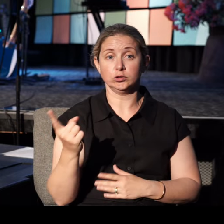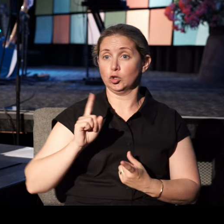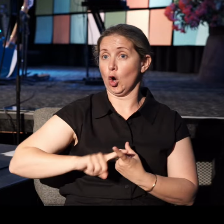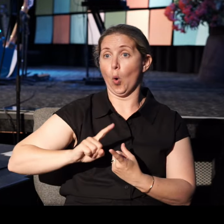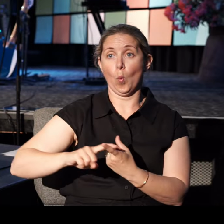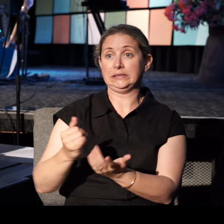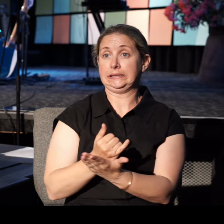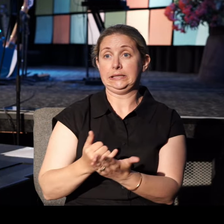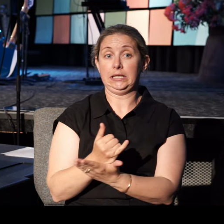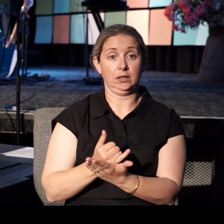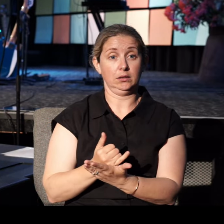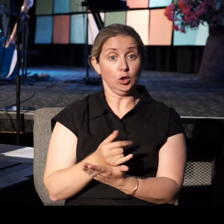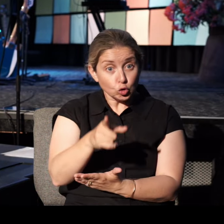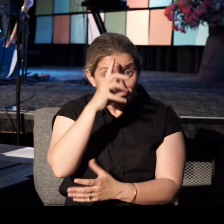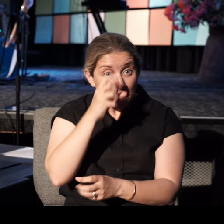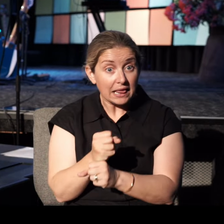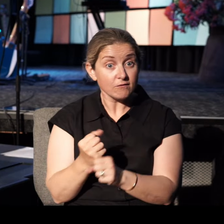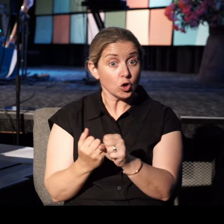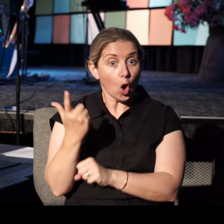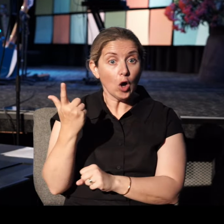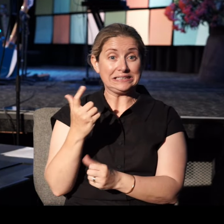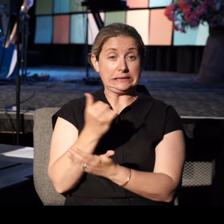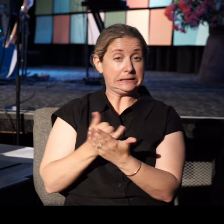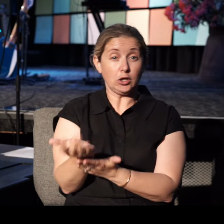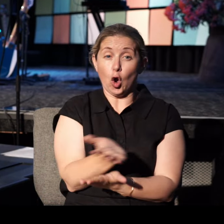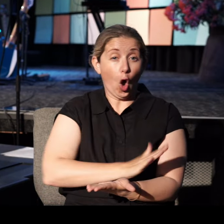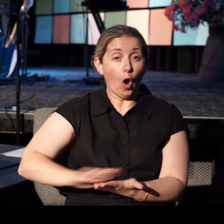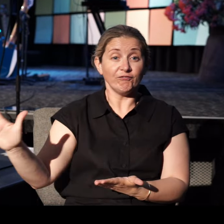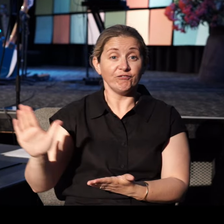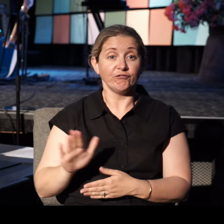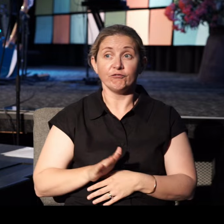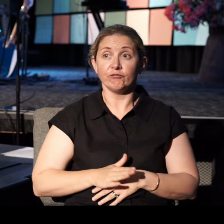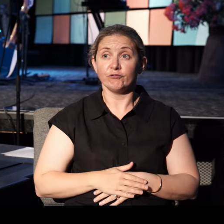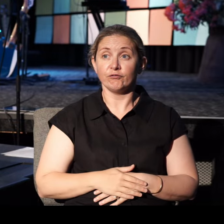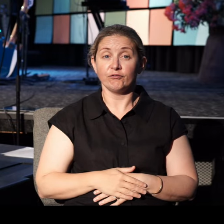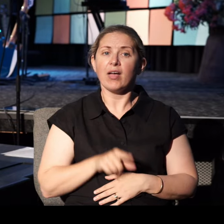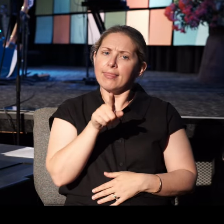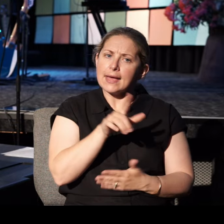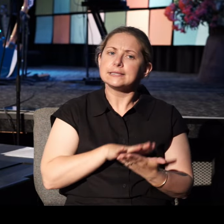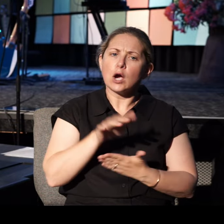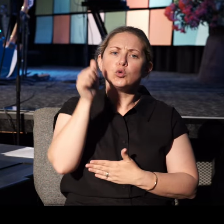because they've been born of God. This is how we know who it is, who are the children of God.